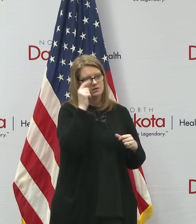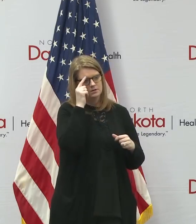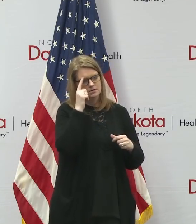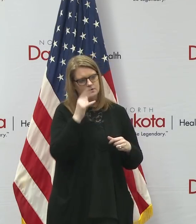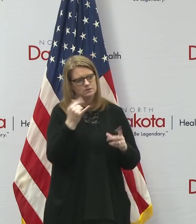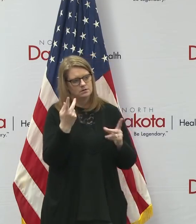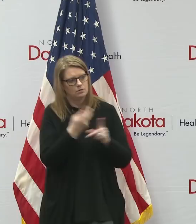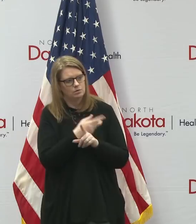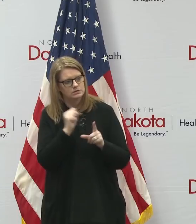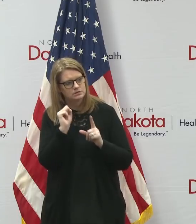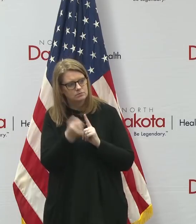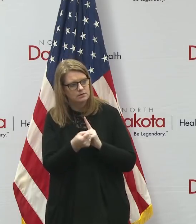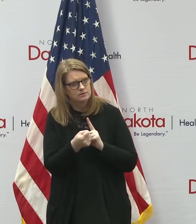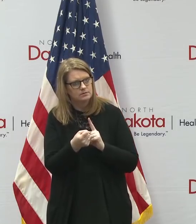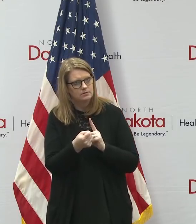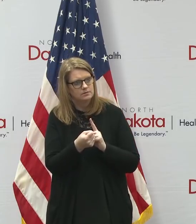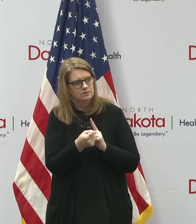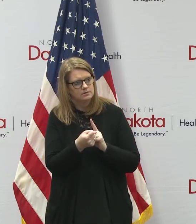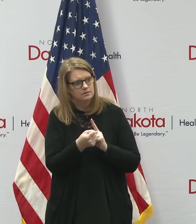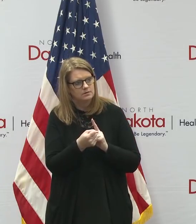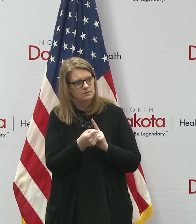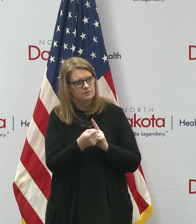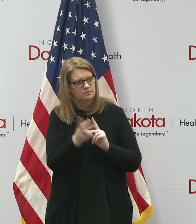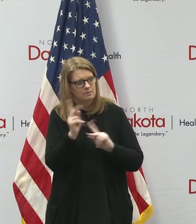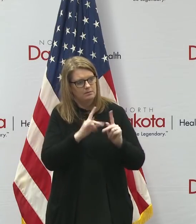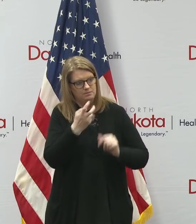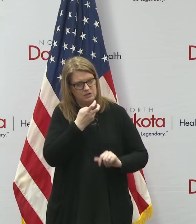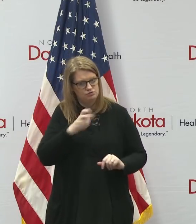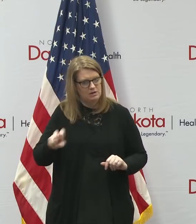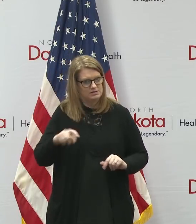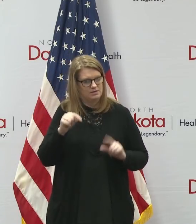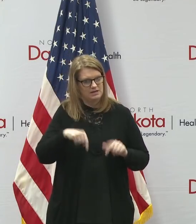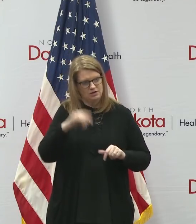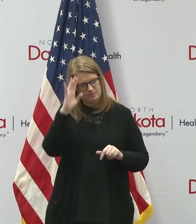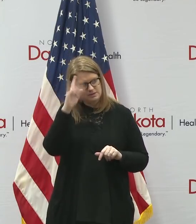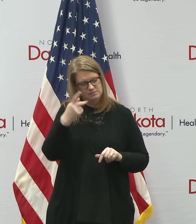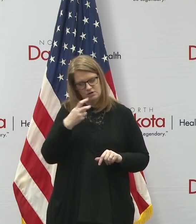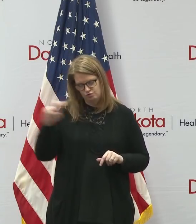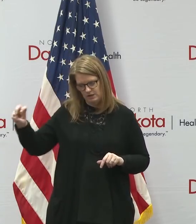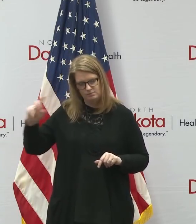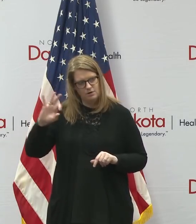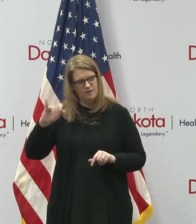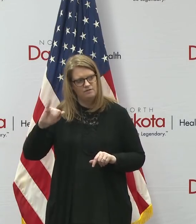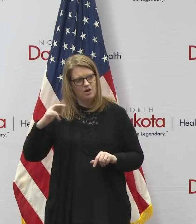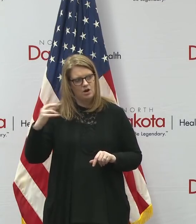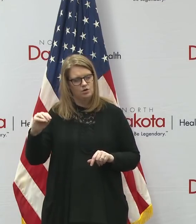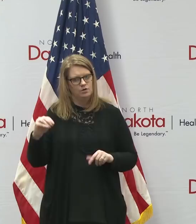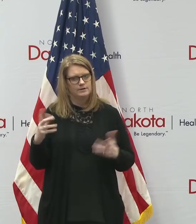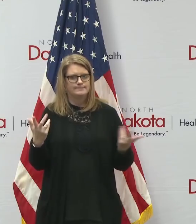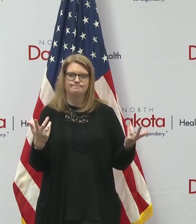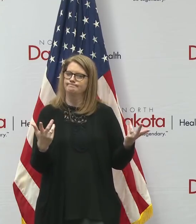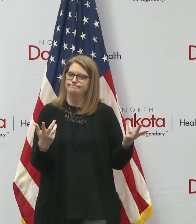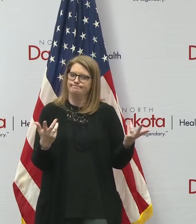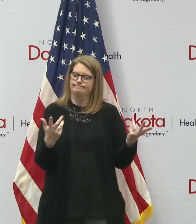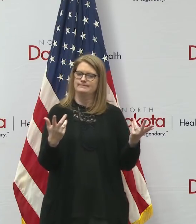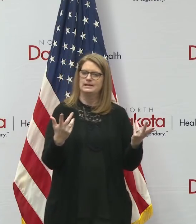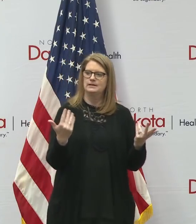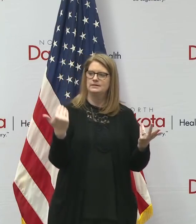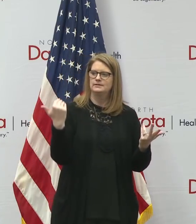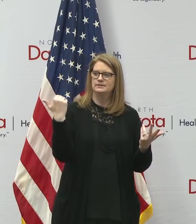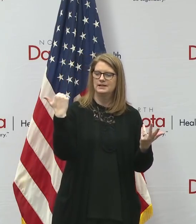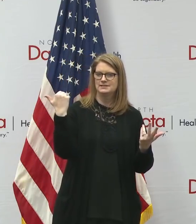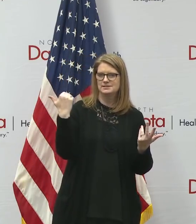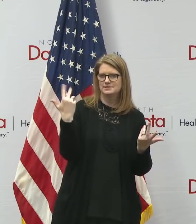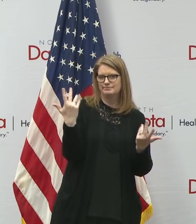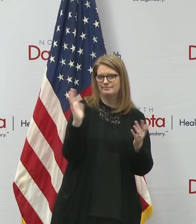case scenario, then people would be transported to Bismarck or Fargo? Well, again, it's on us to make sure we're looking far enough out in the